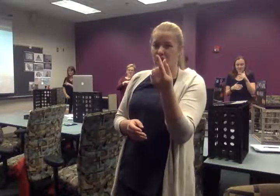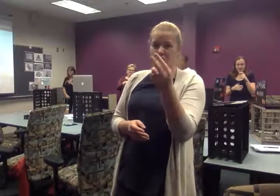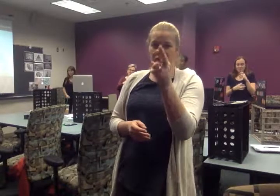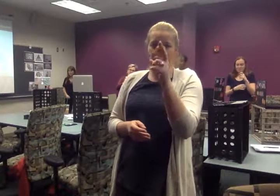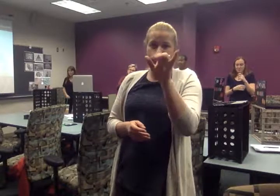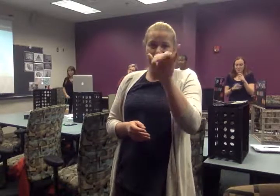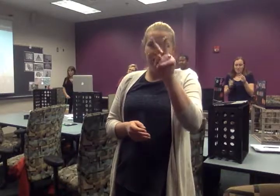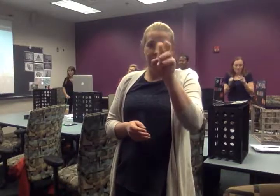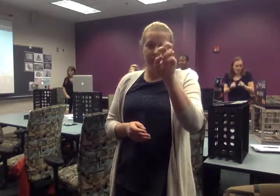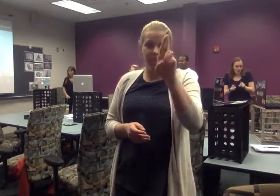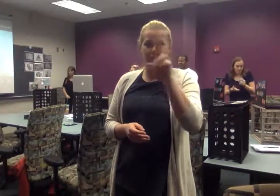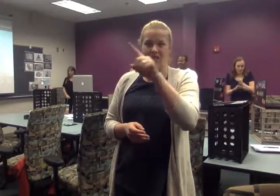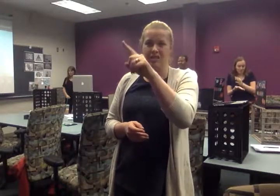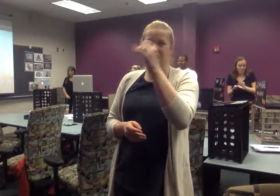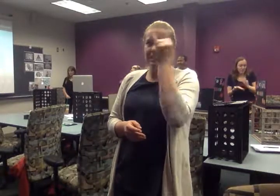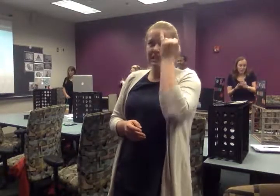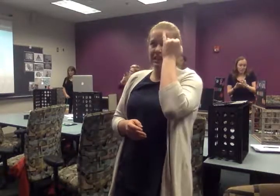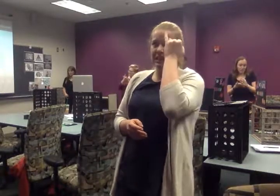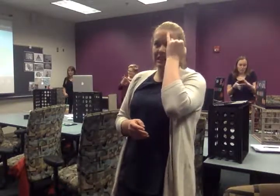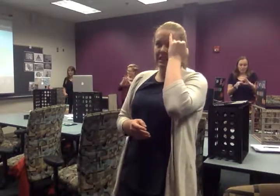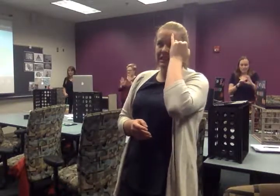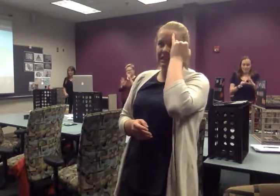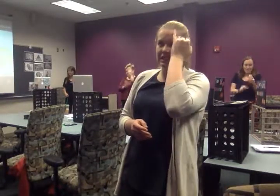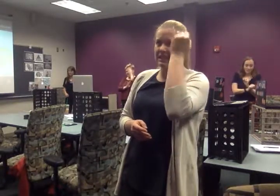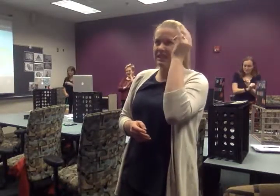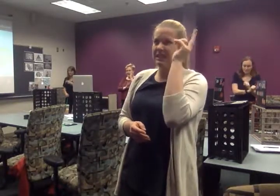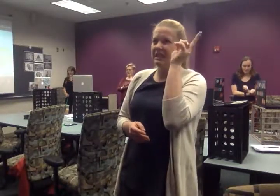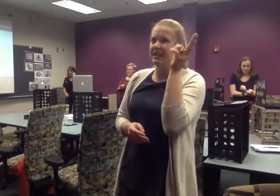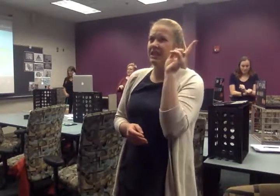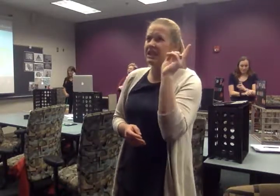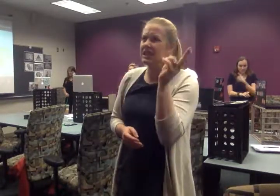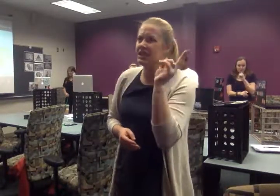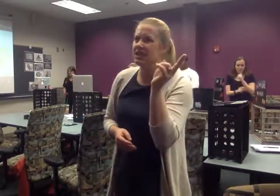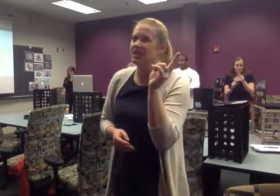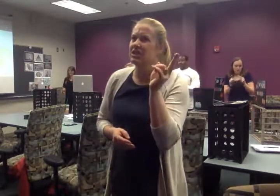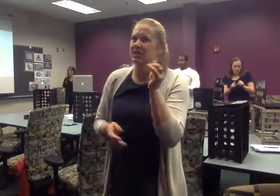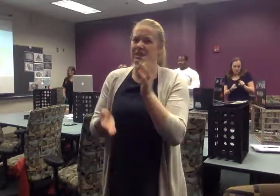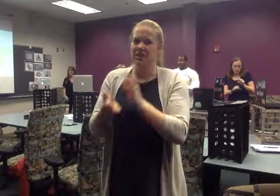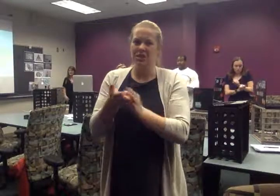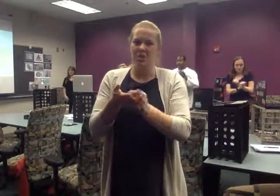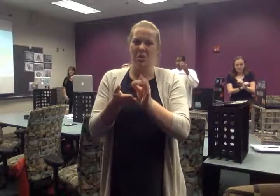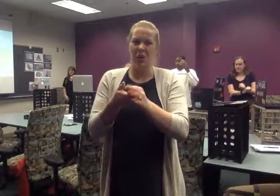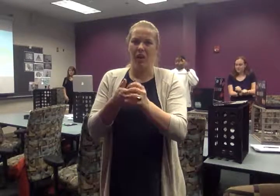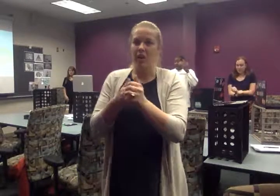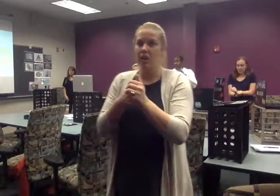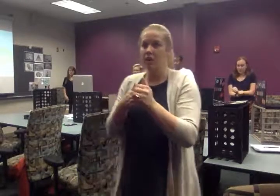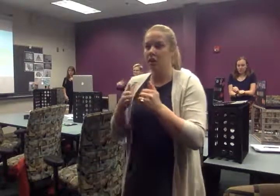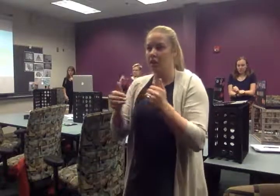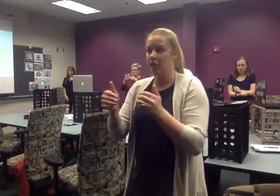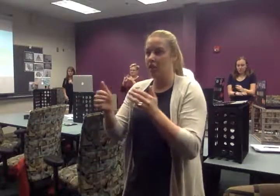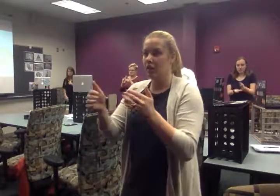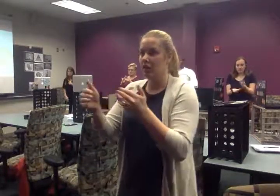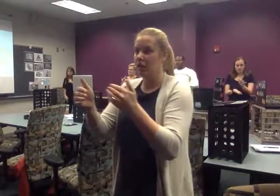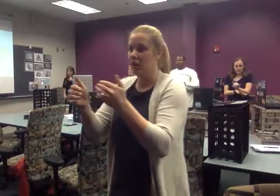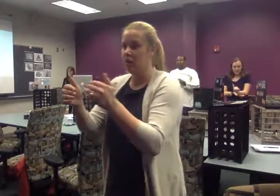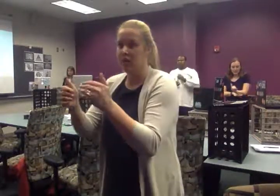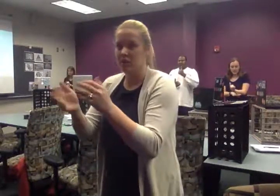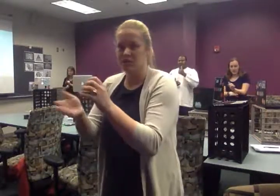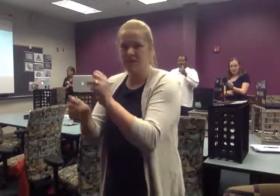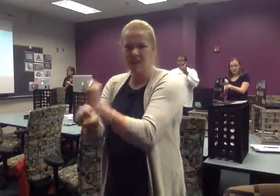coins necessarily lead to slavery. And I don't think that ancient slavery is really comparable to the chattel slavery that we saw in the Americas. But I do think that it's